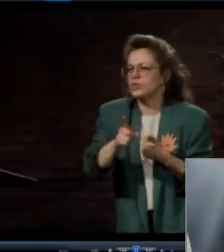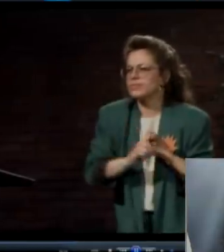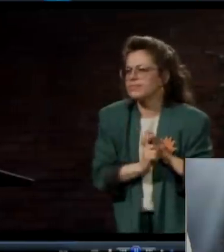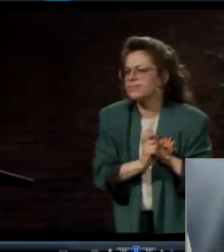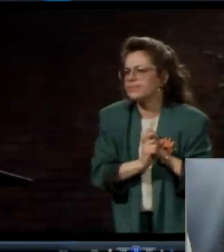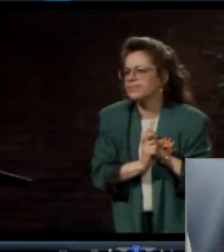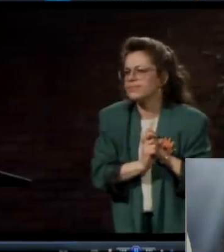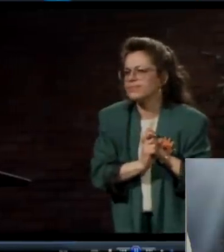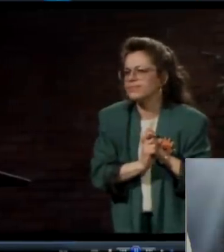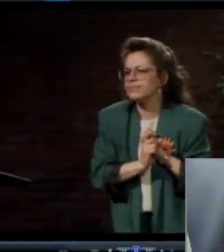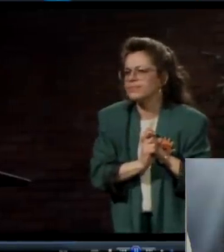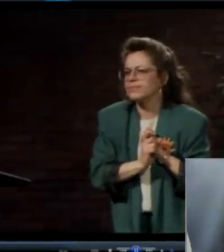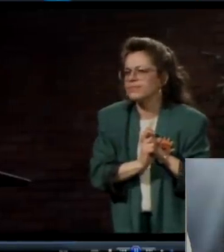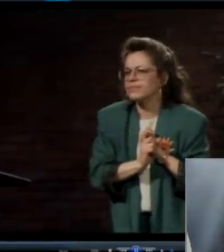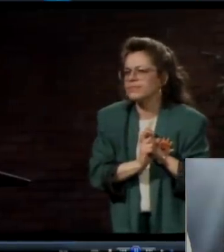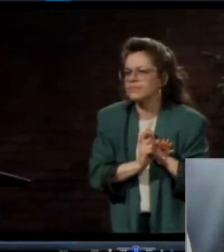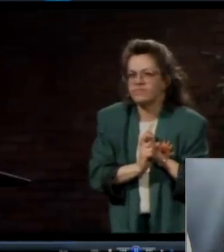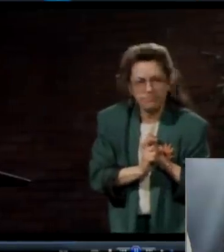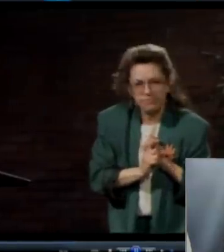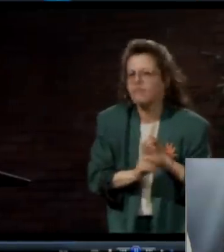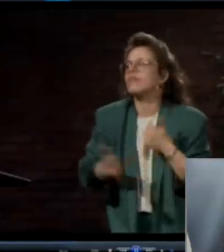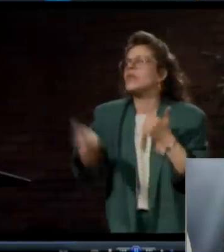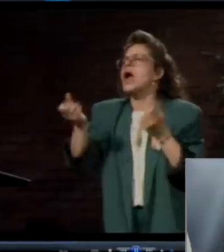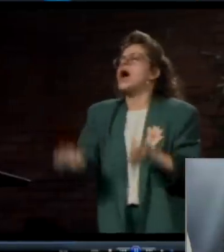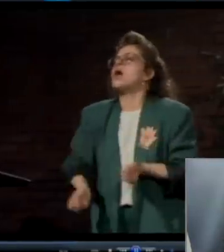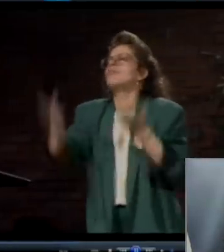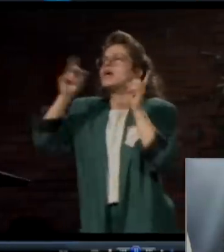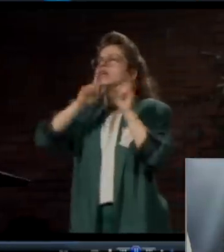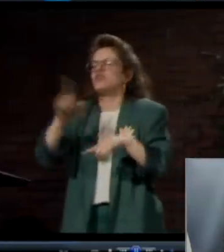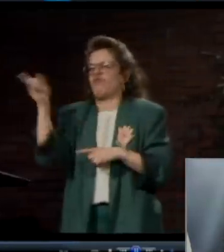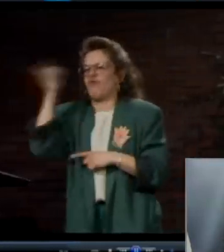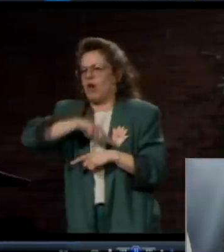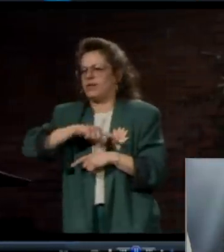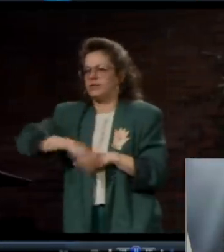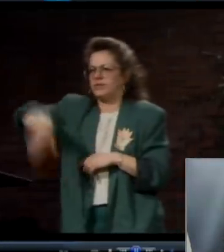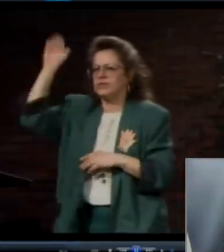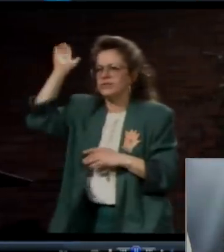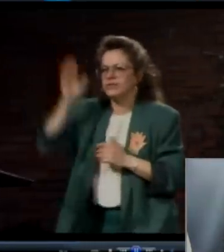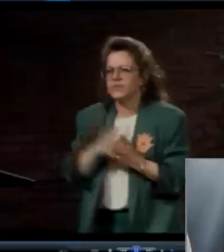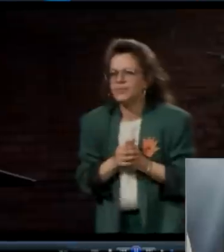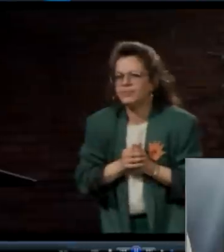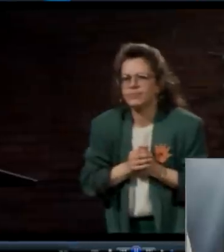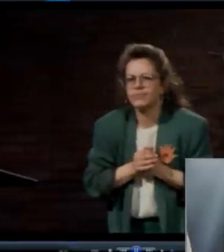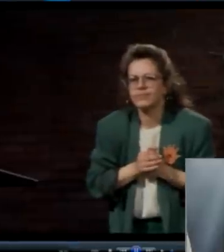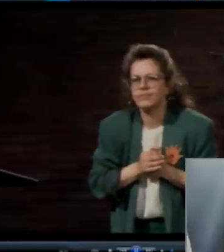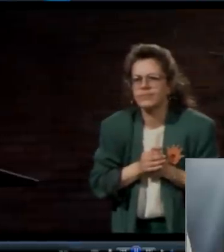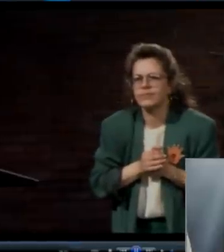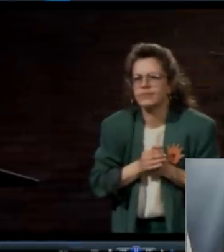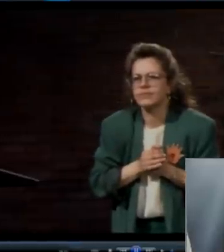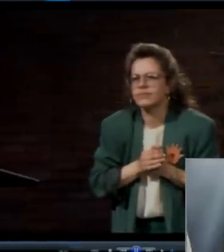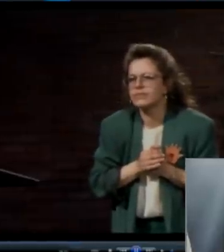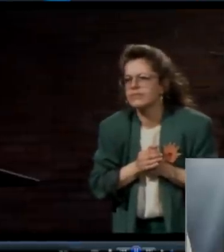is a true or false question. How many of you believe that this is true? How many of you think this is false?